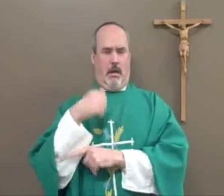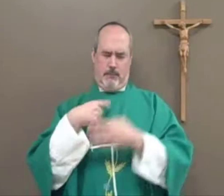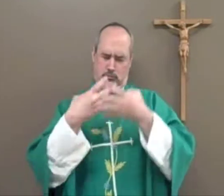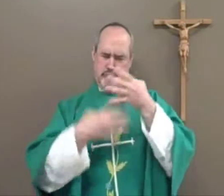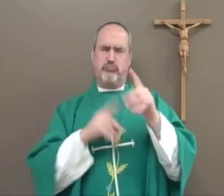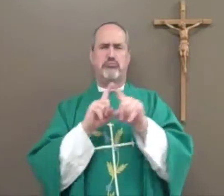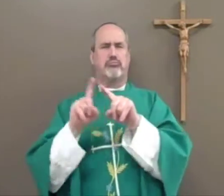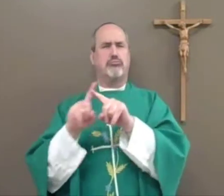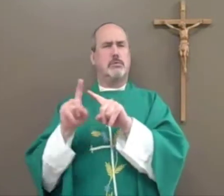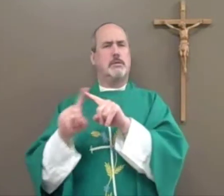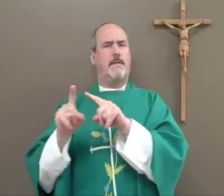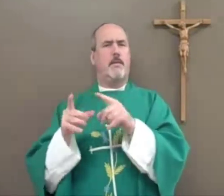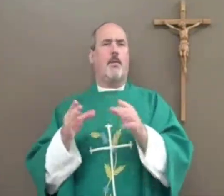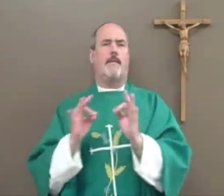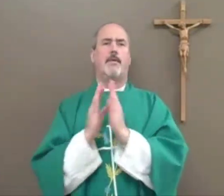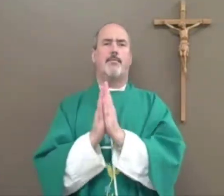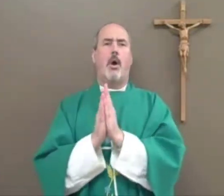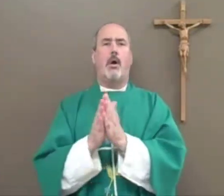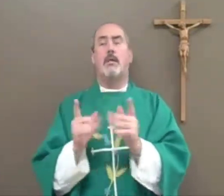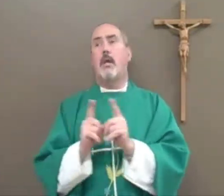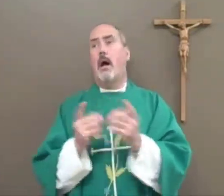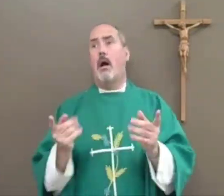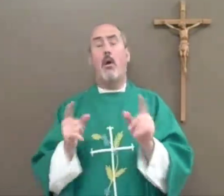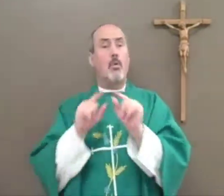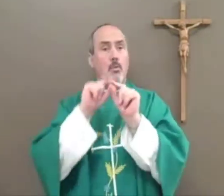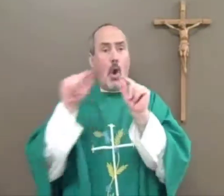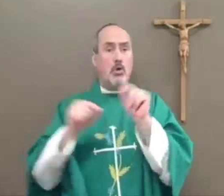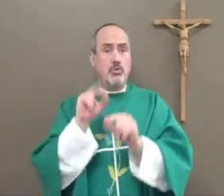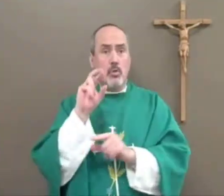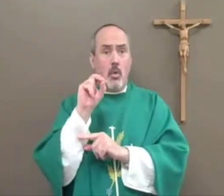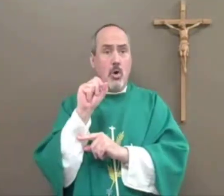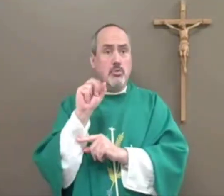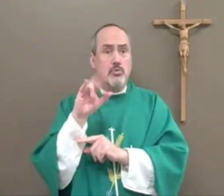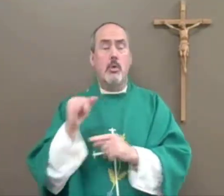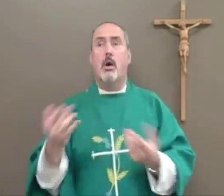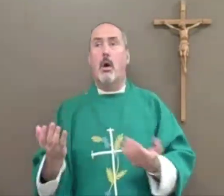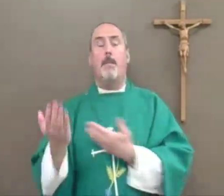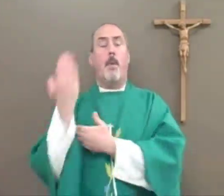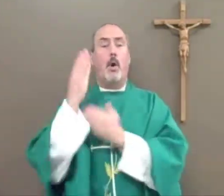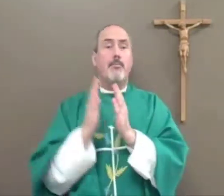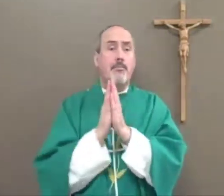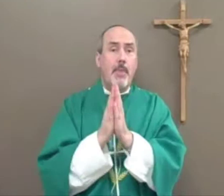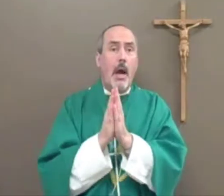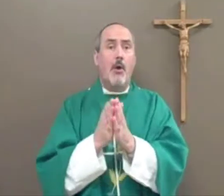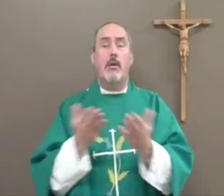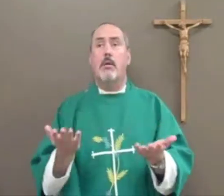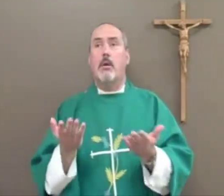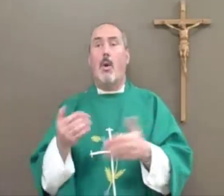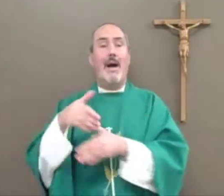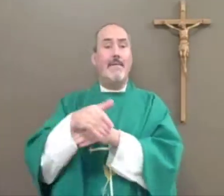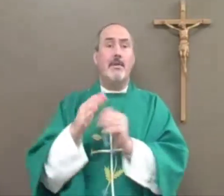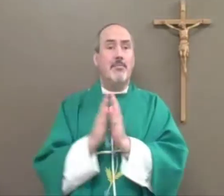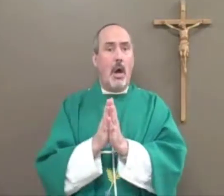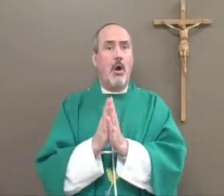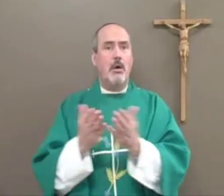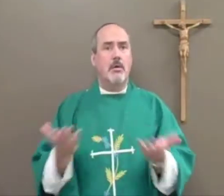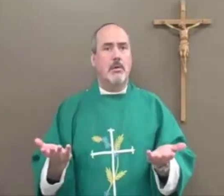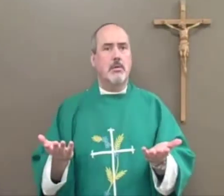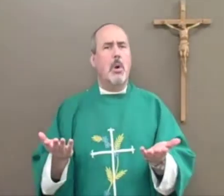website. There's a list of prayers on the website, a rosary, morning prayer, and an evening prayer, and